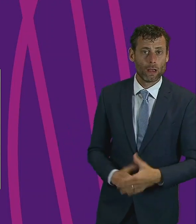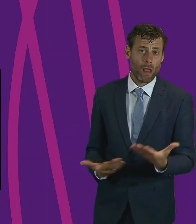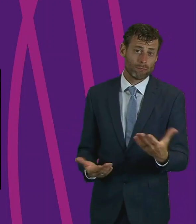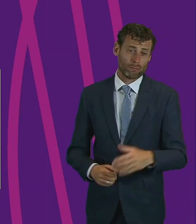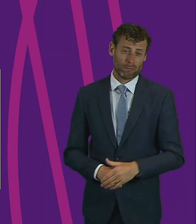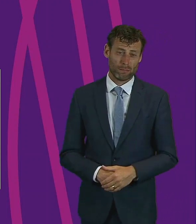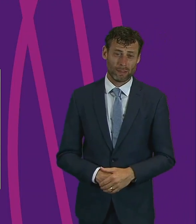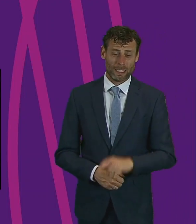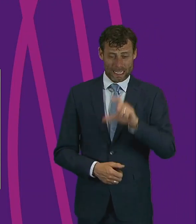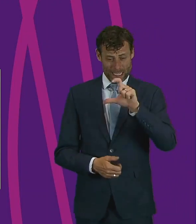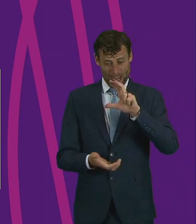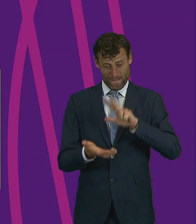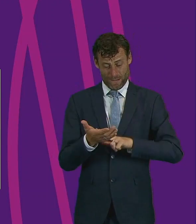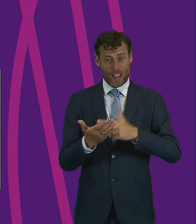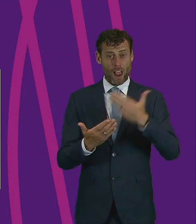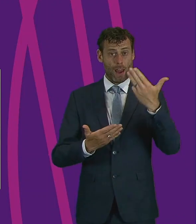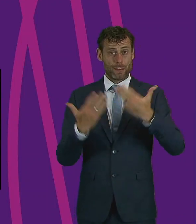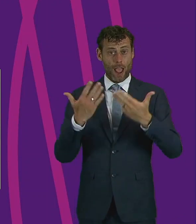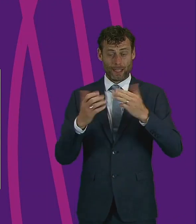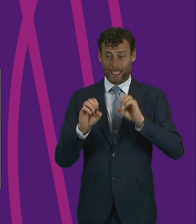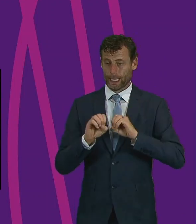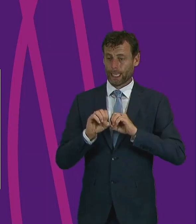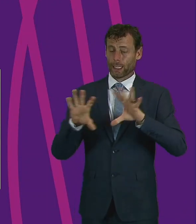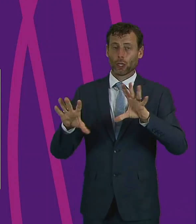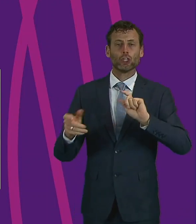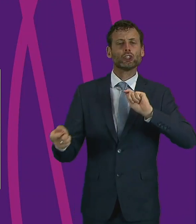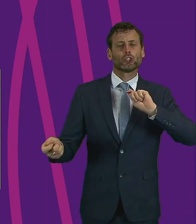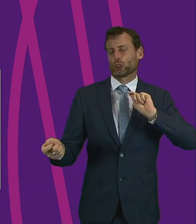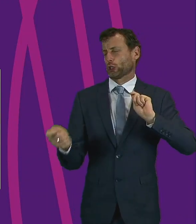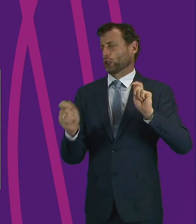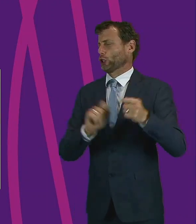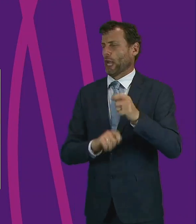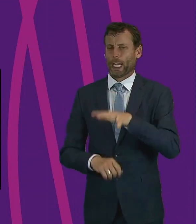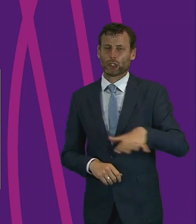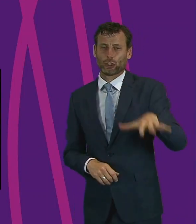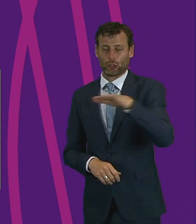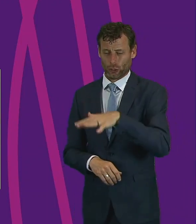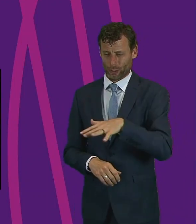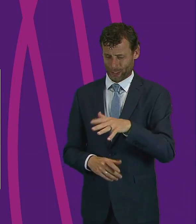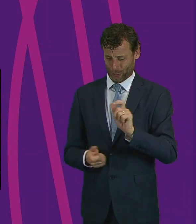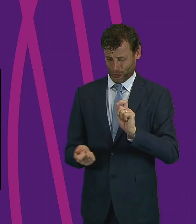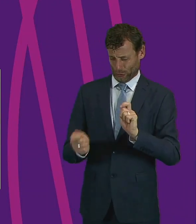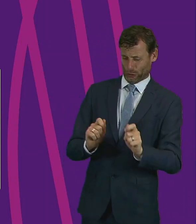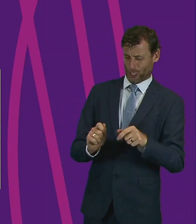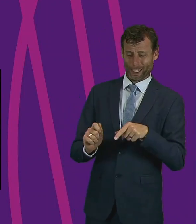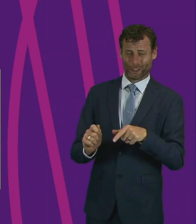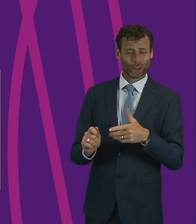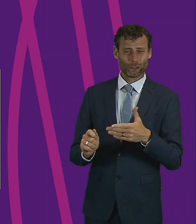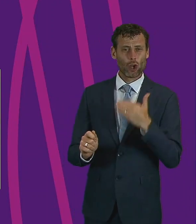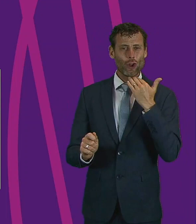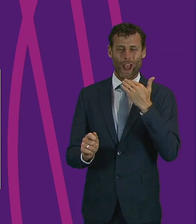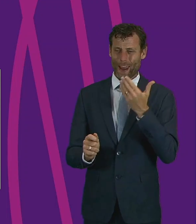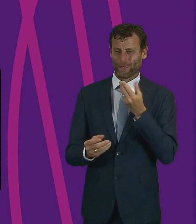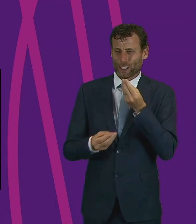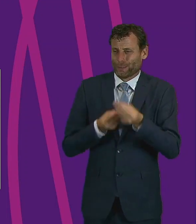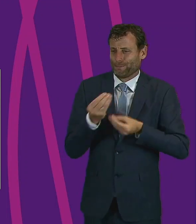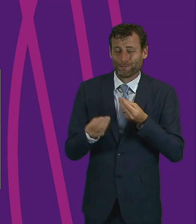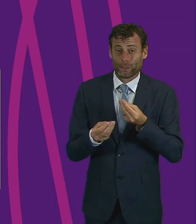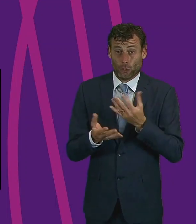that coronavirus has brought many changes to our daily lives, not at least within our NHS, which has seen the